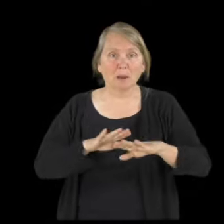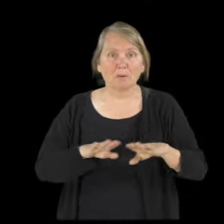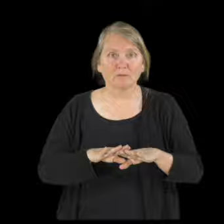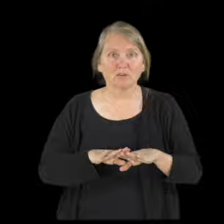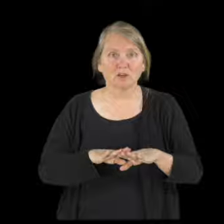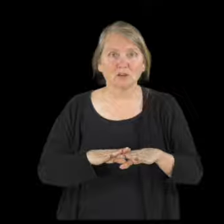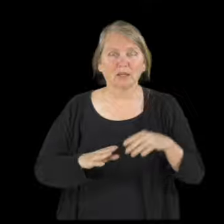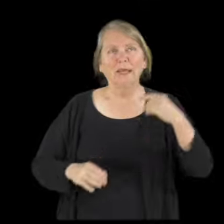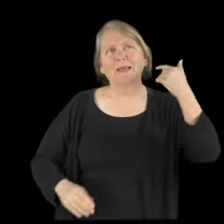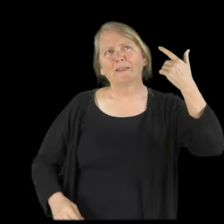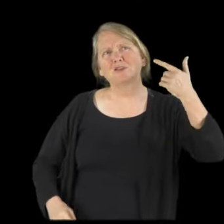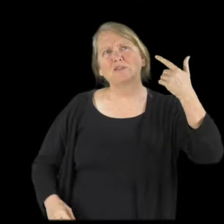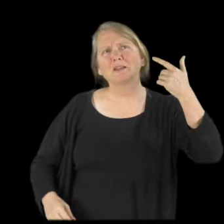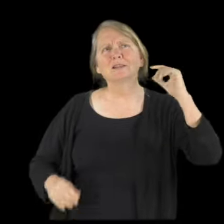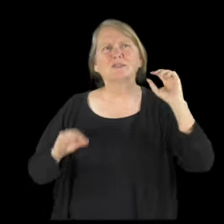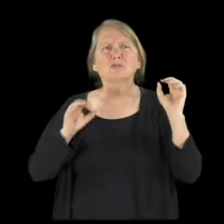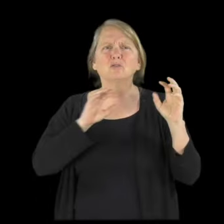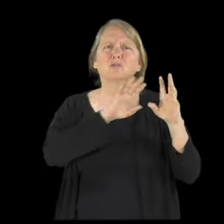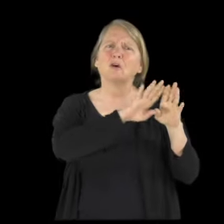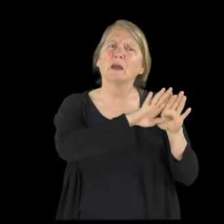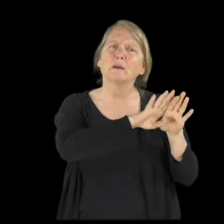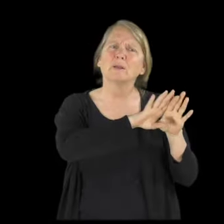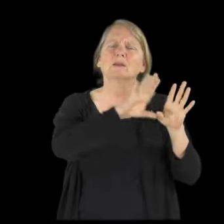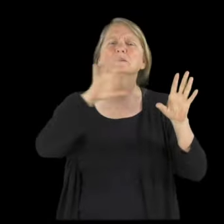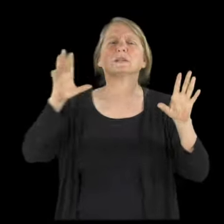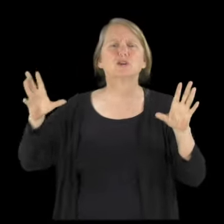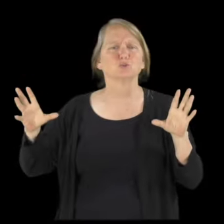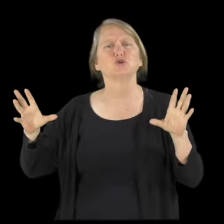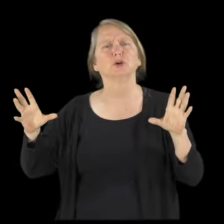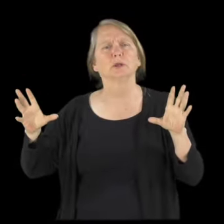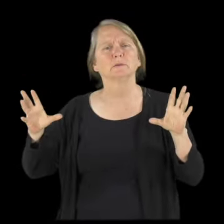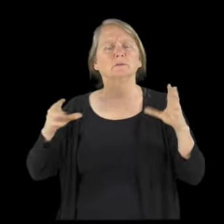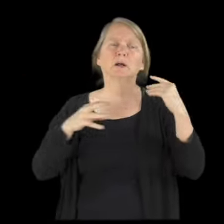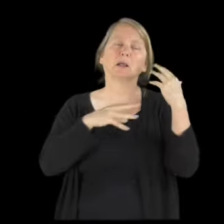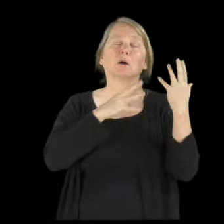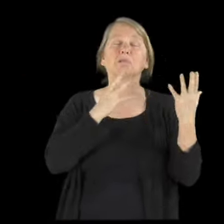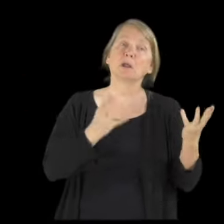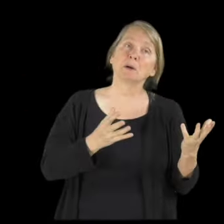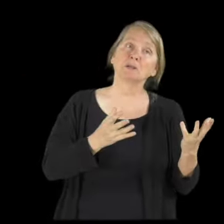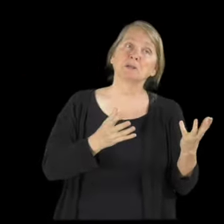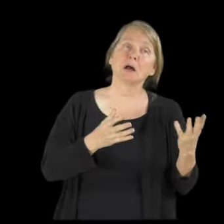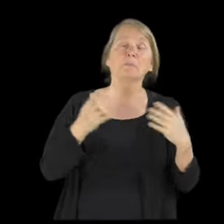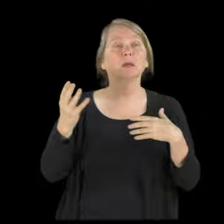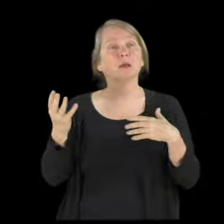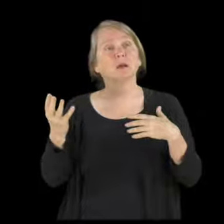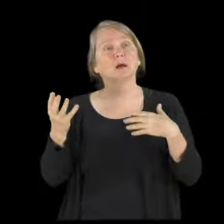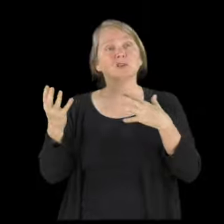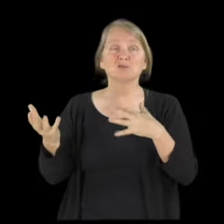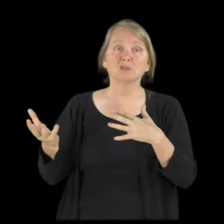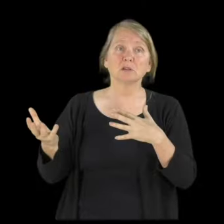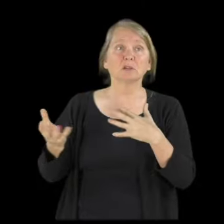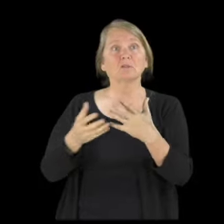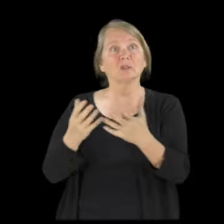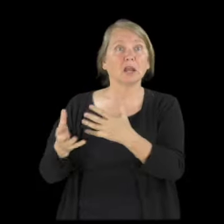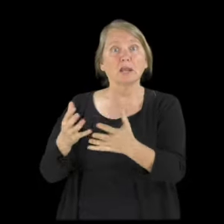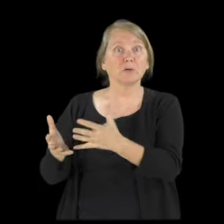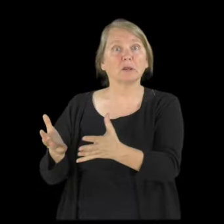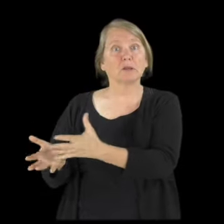not part of the judging. These are things like the students talking about their intellectual journey. Right, I thought about this topic, I was interested in this, and then I narrowed it down to